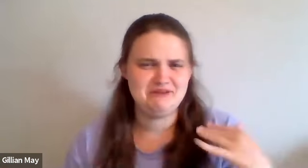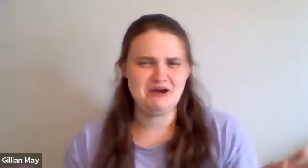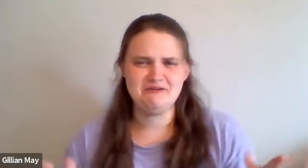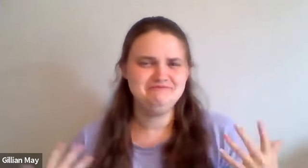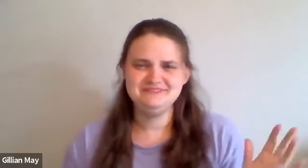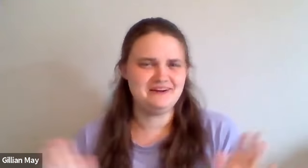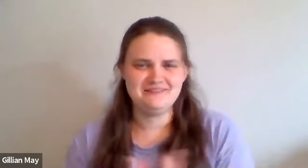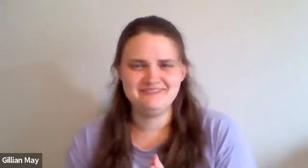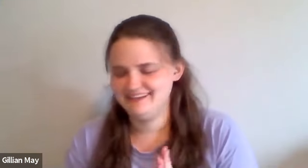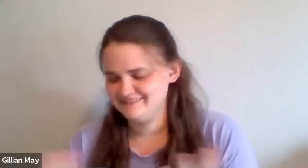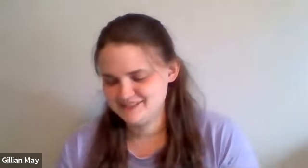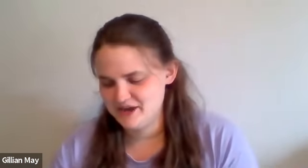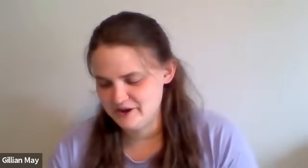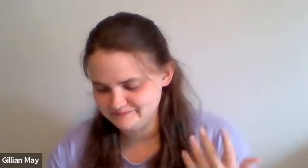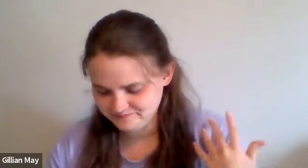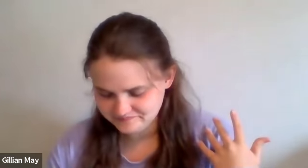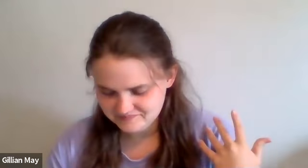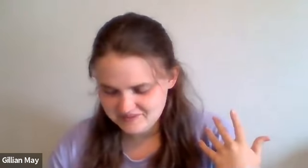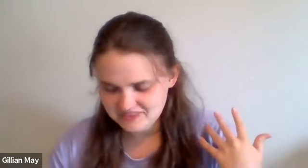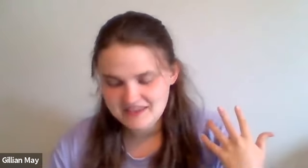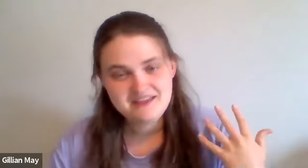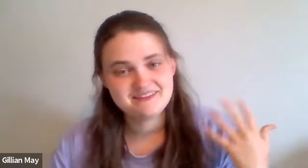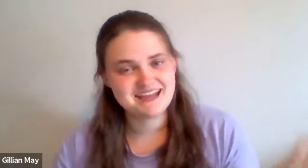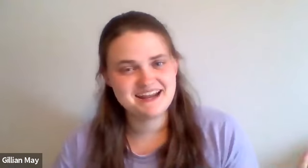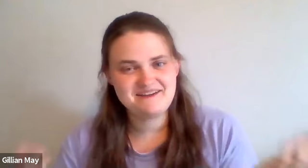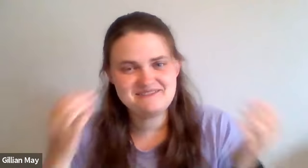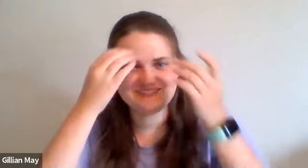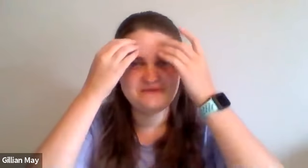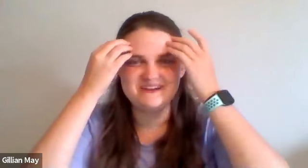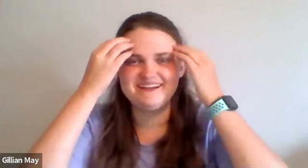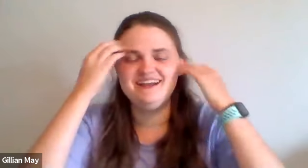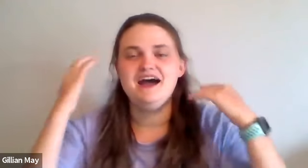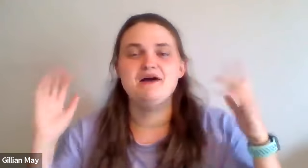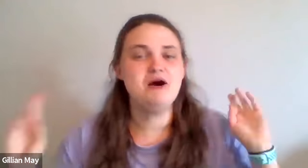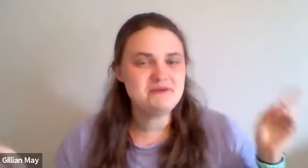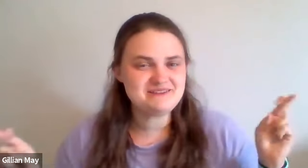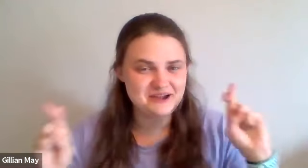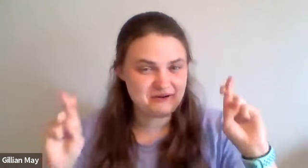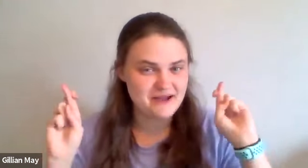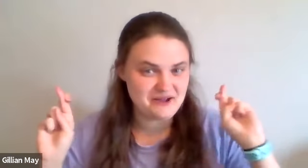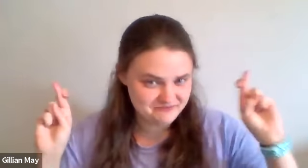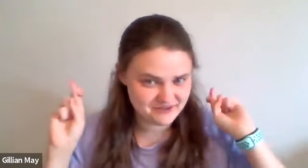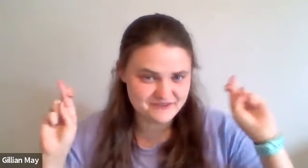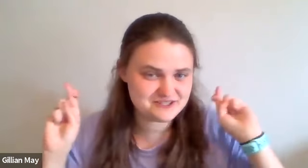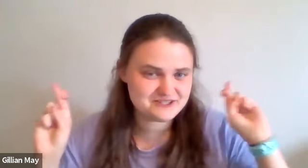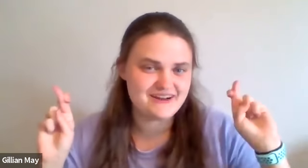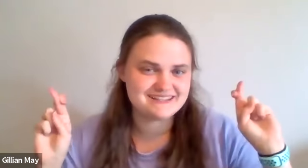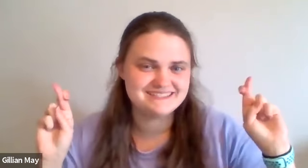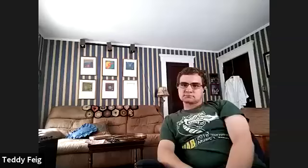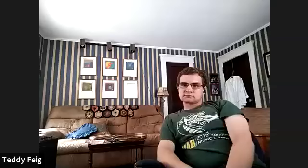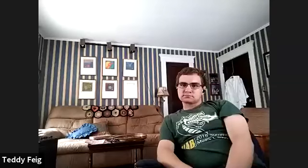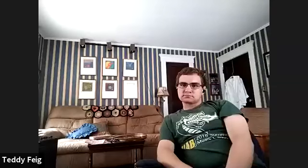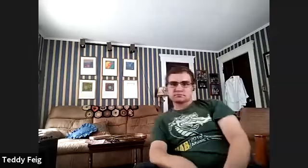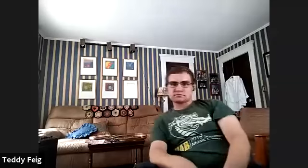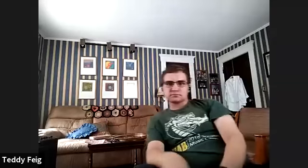no. Like, so that's kind of how I was hoping. I'm hoping it will go well. My fingers are crossed. You